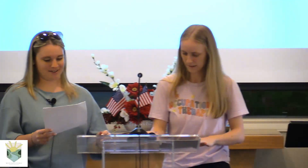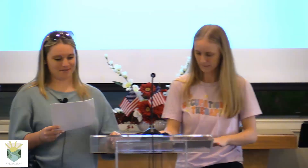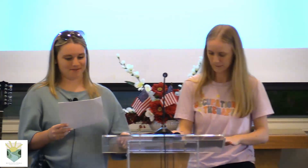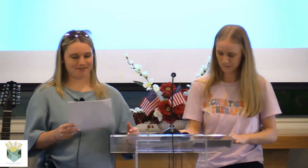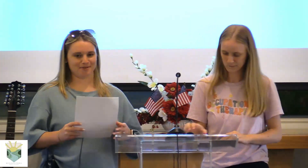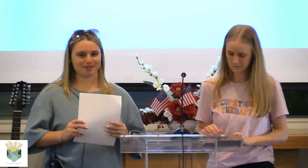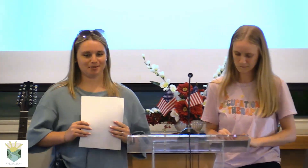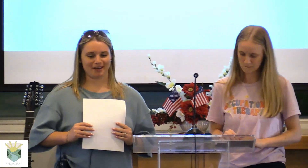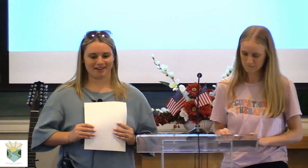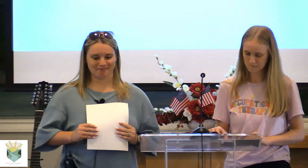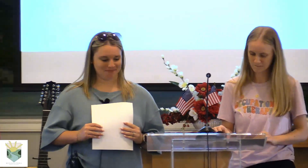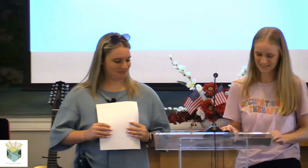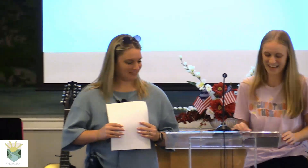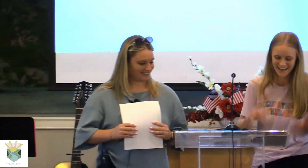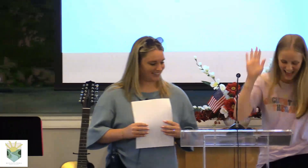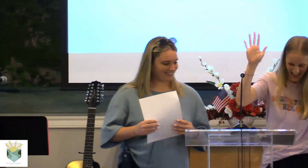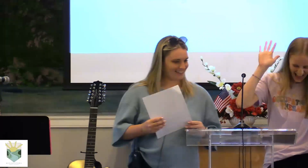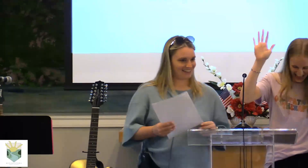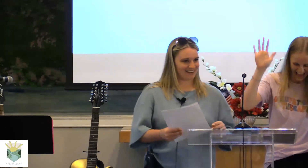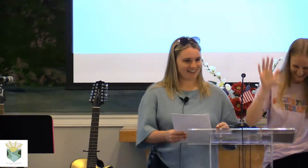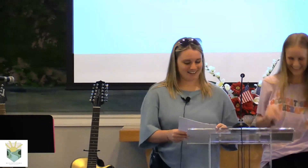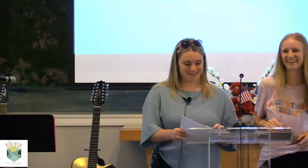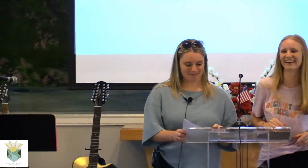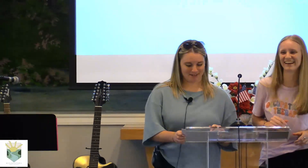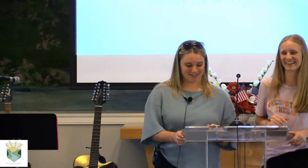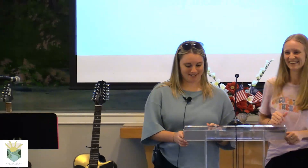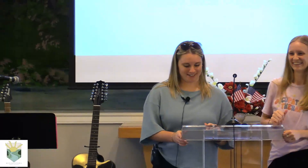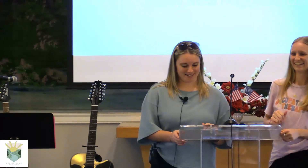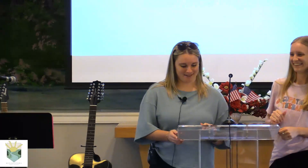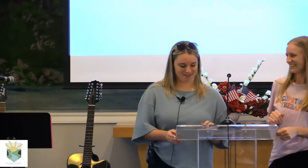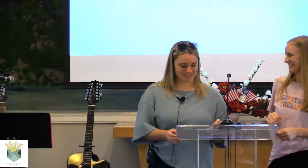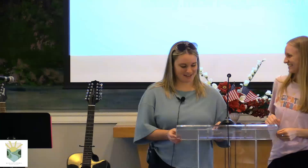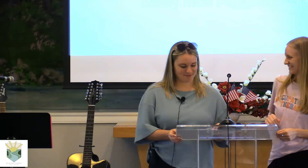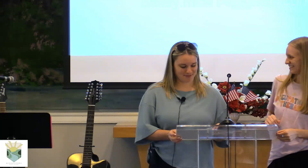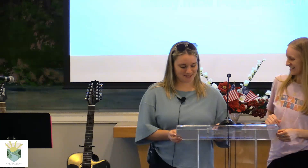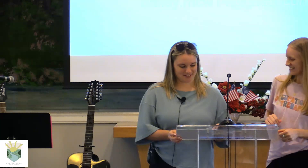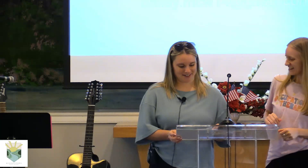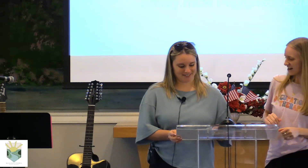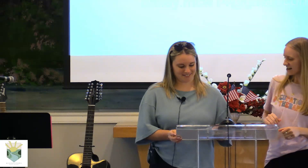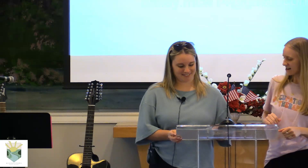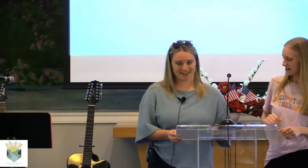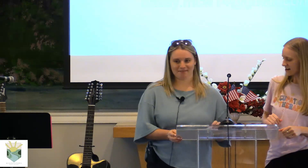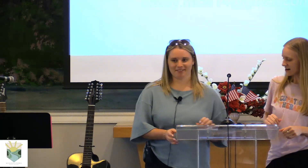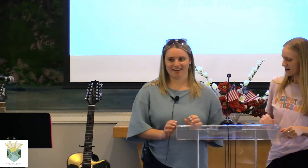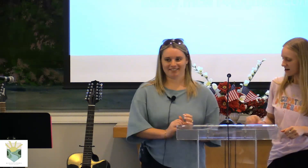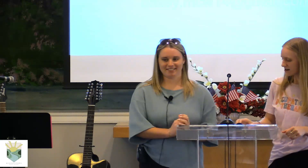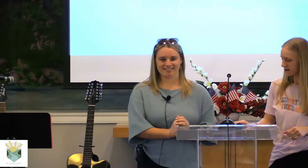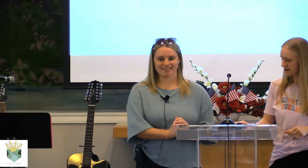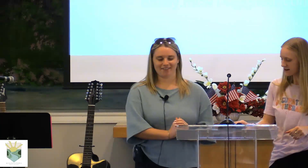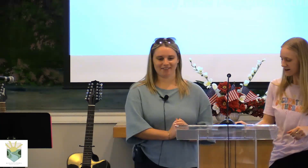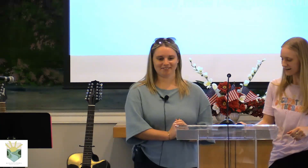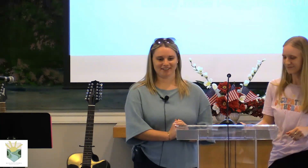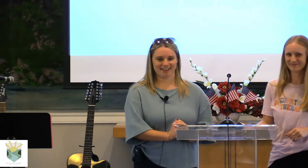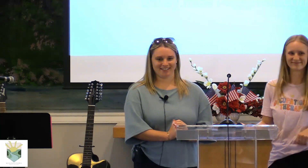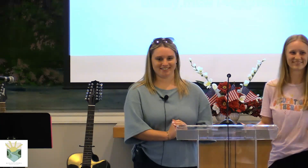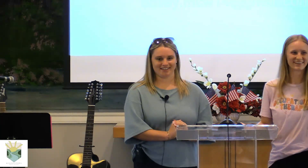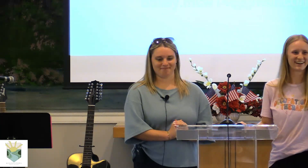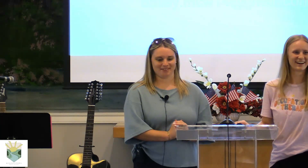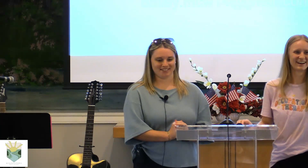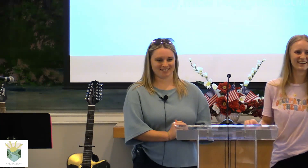So you will need your packet. I'm going to say before we start, I would like to see all of your hands up because that